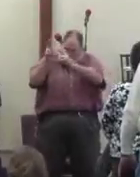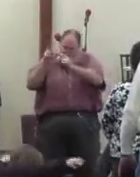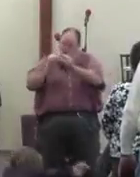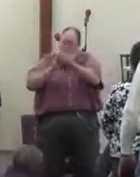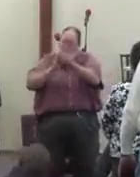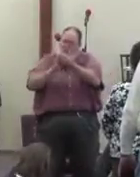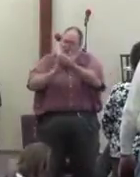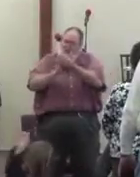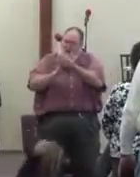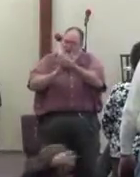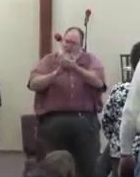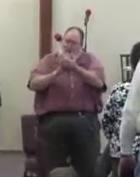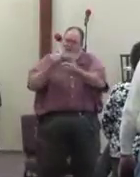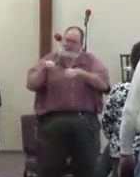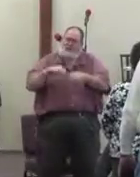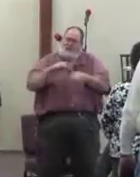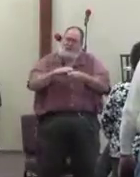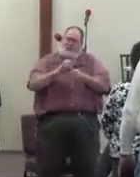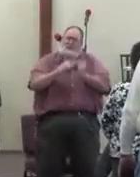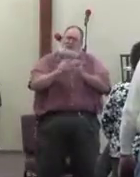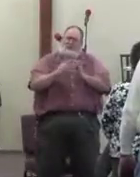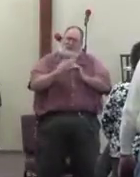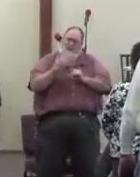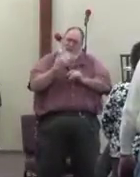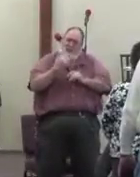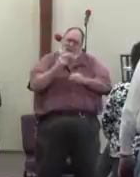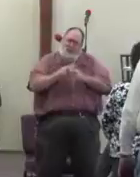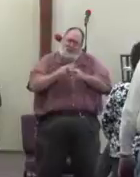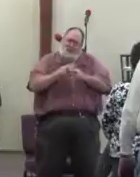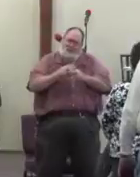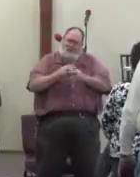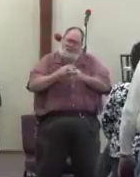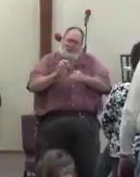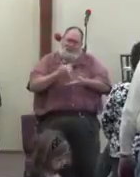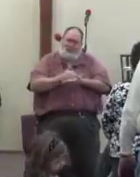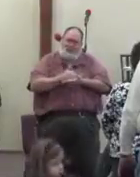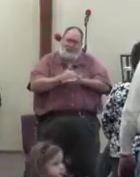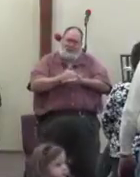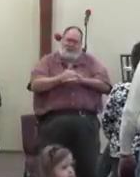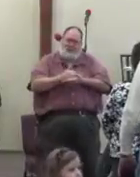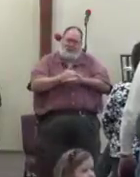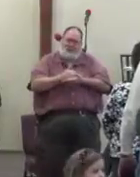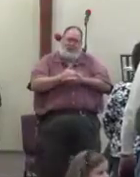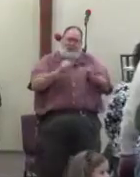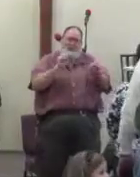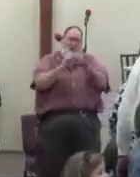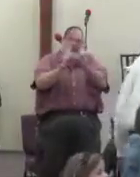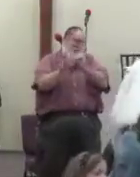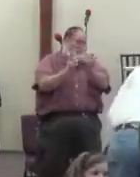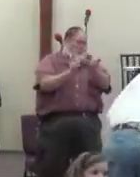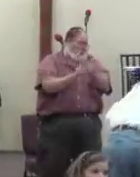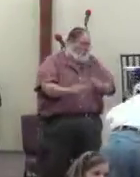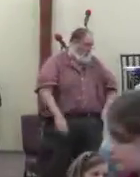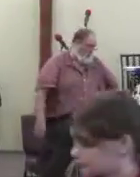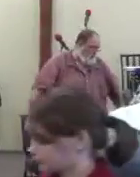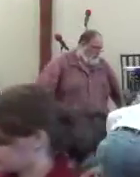praise. And we do it in Jesus' precious name. Amen. Shake a hand. Love on